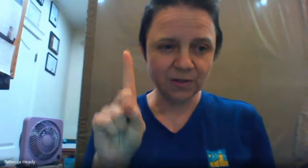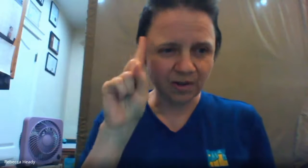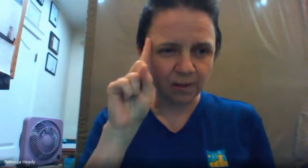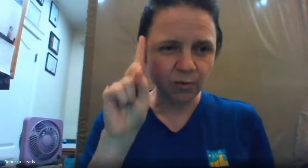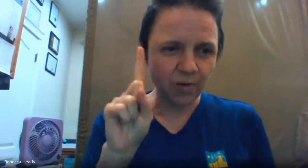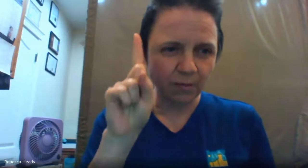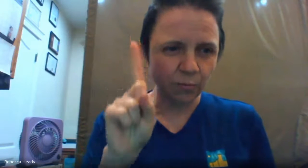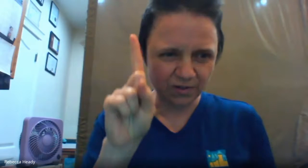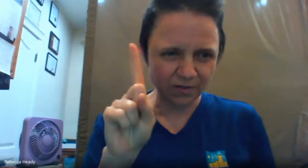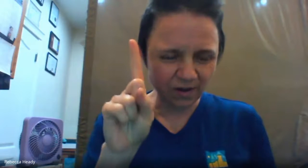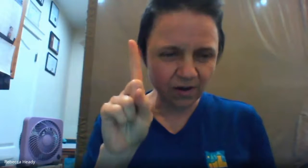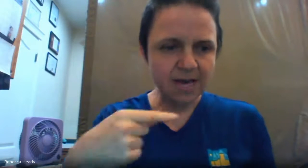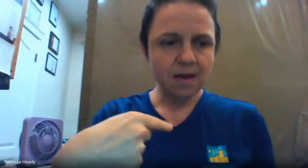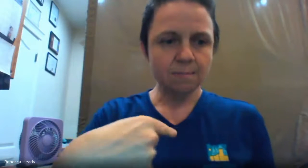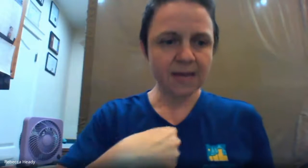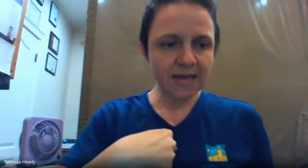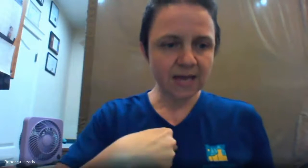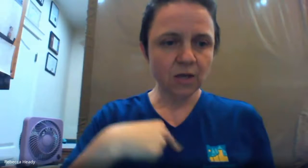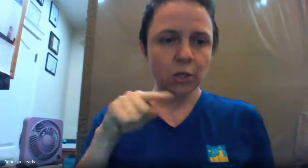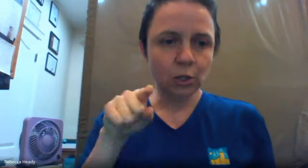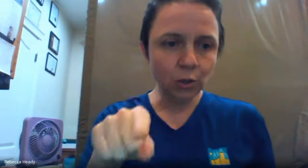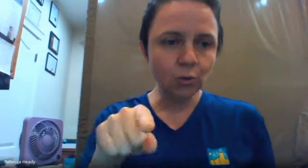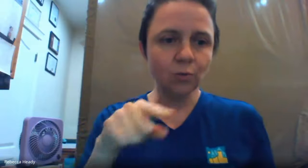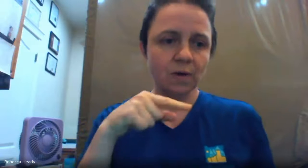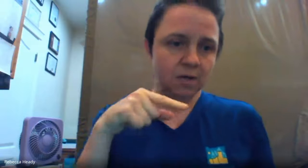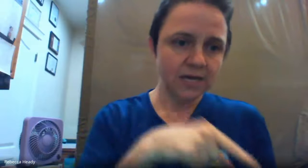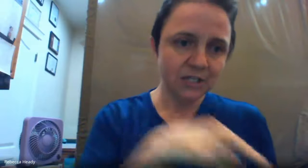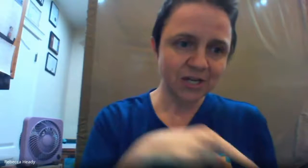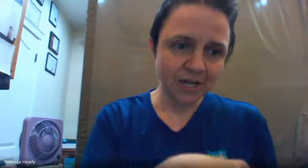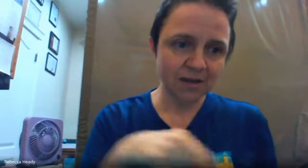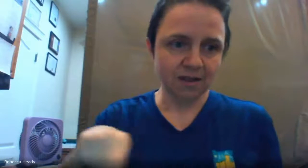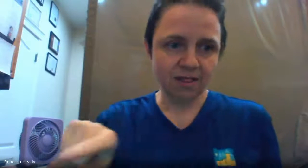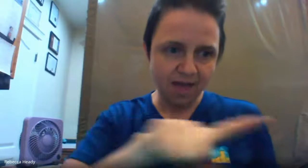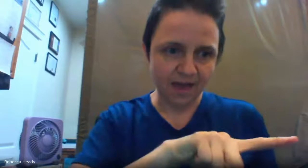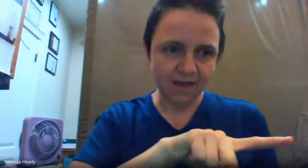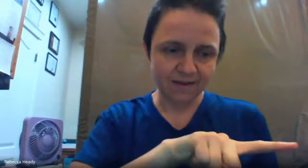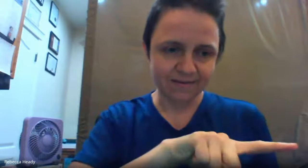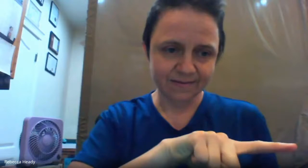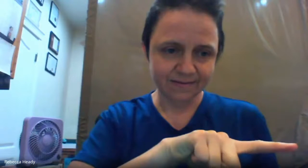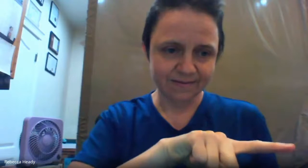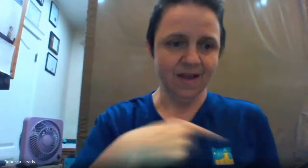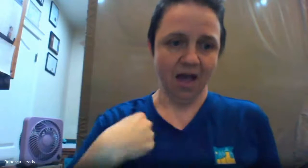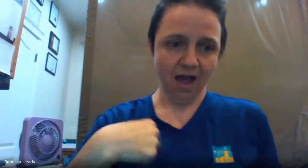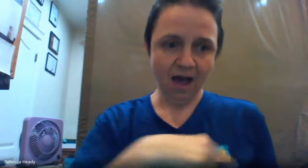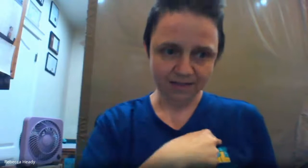pronoun, pointer finger, me, you, he, she, it, they, us,